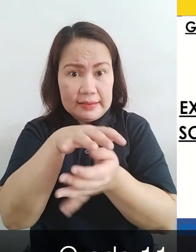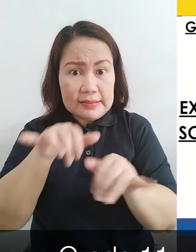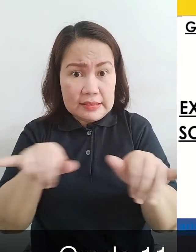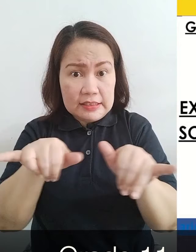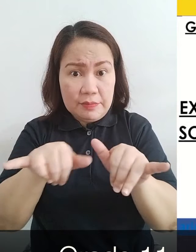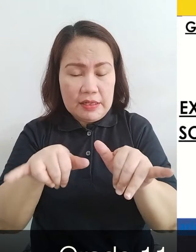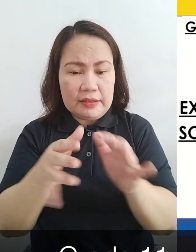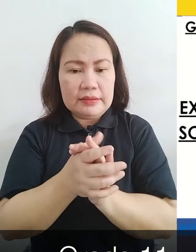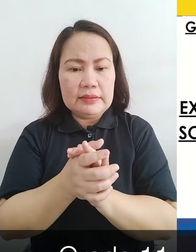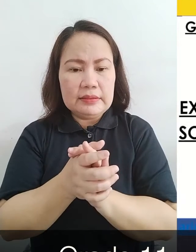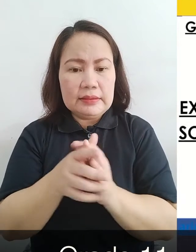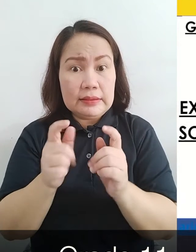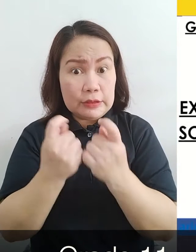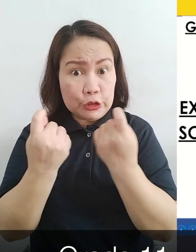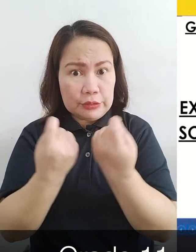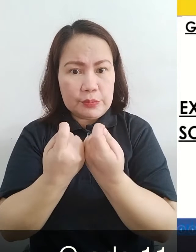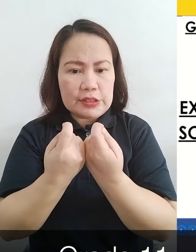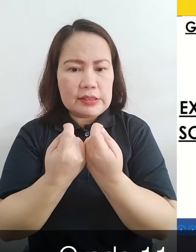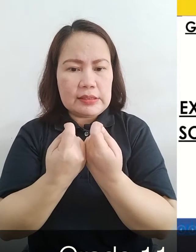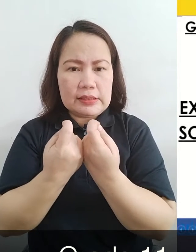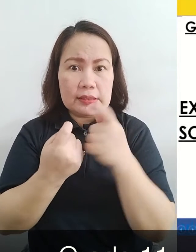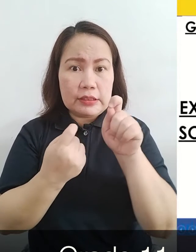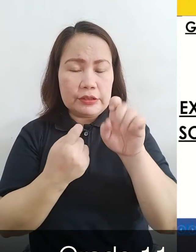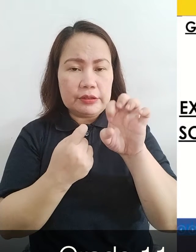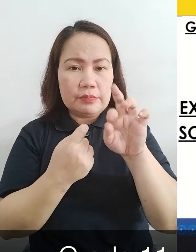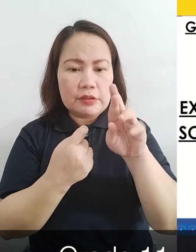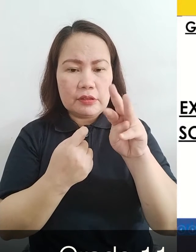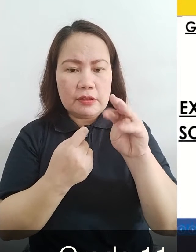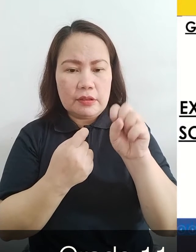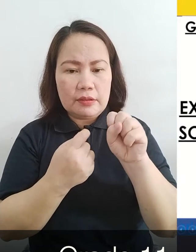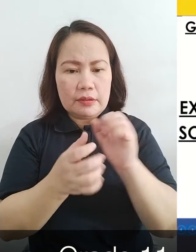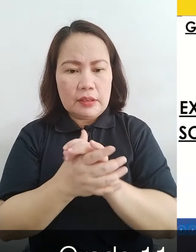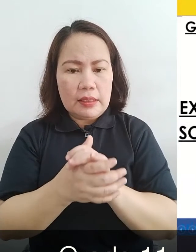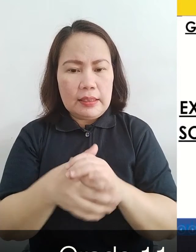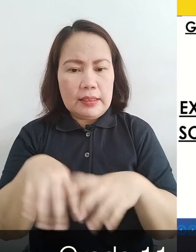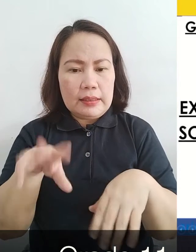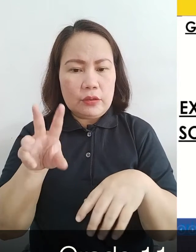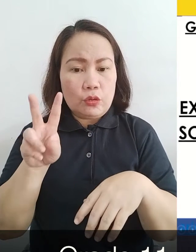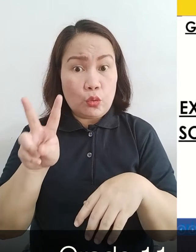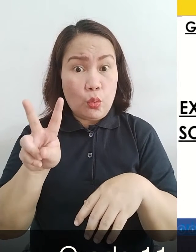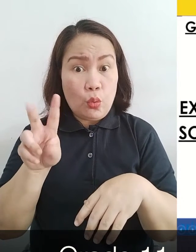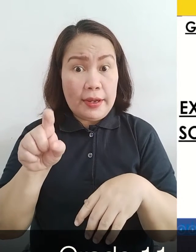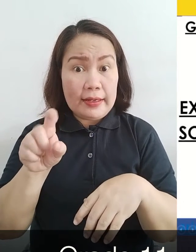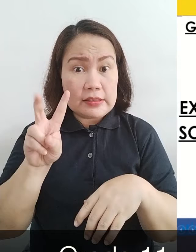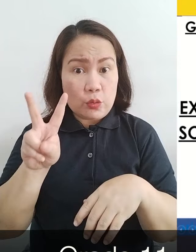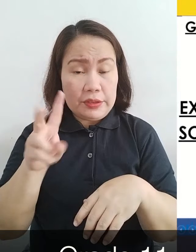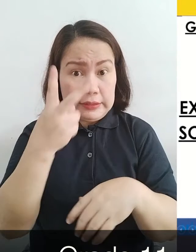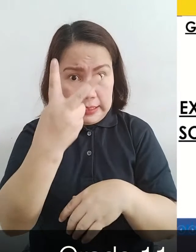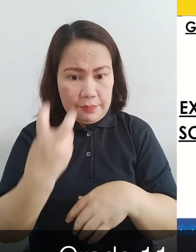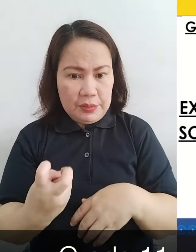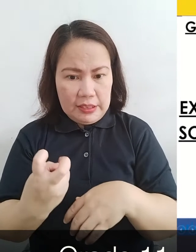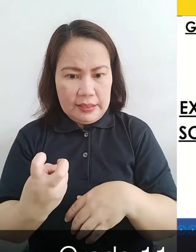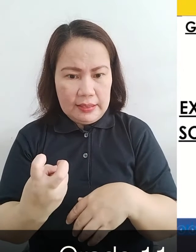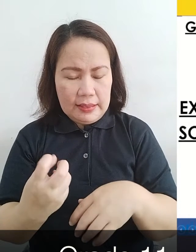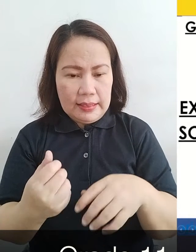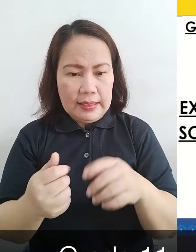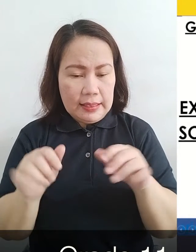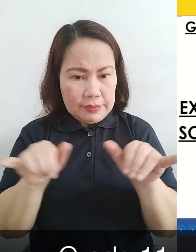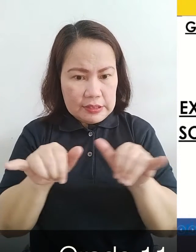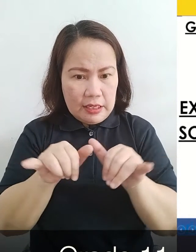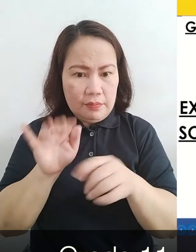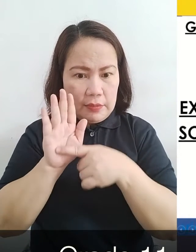Combine similar terms. So, ano i-combine natin dito? Ito, ang dalawa. So, ang 2x squared, copy na